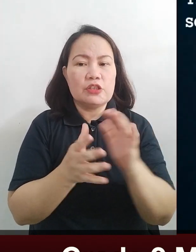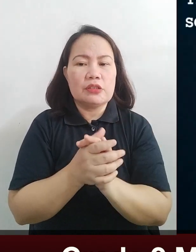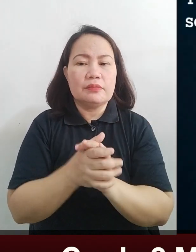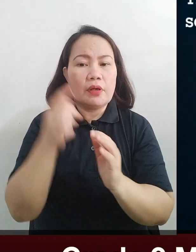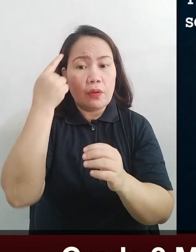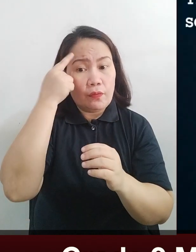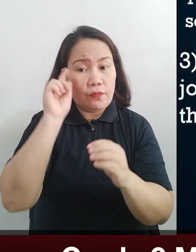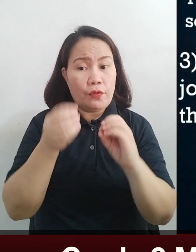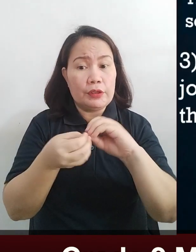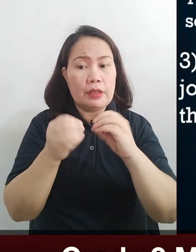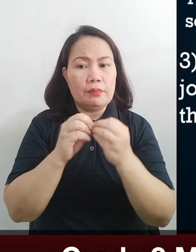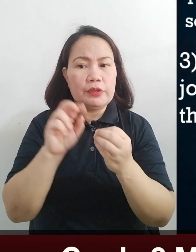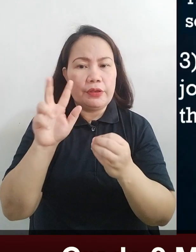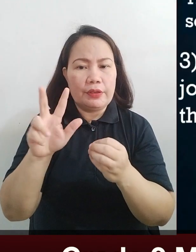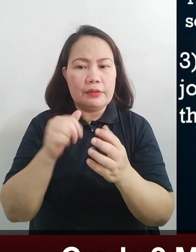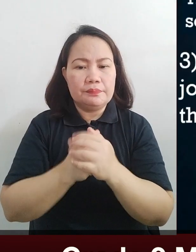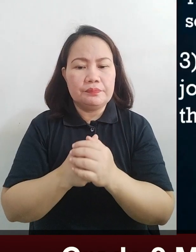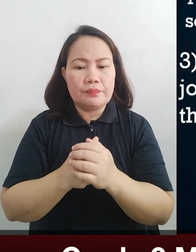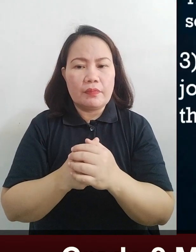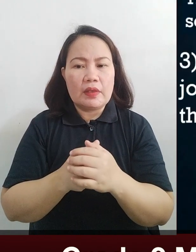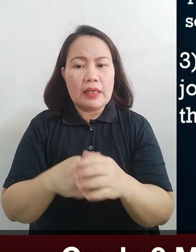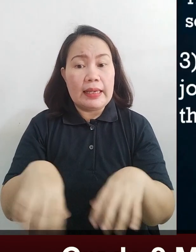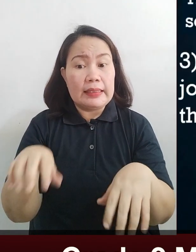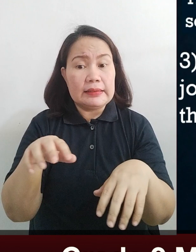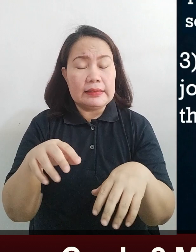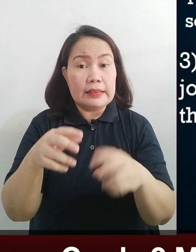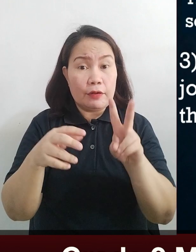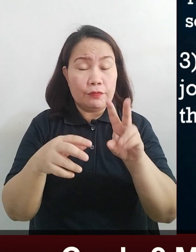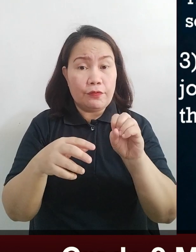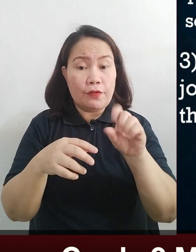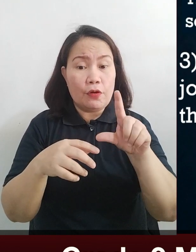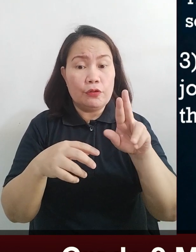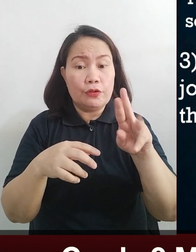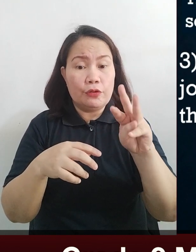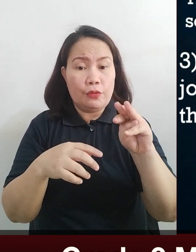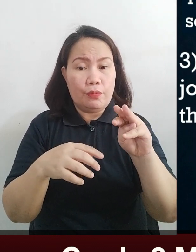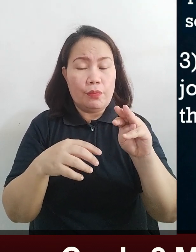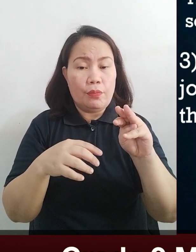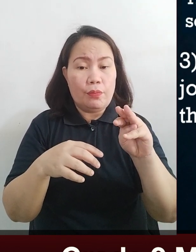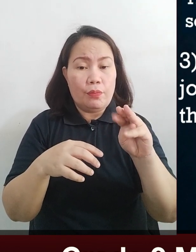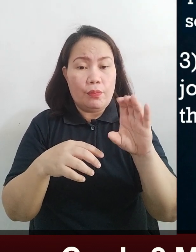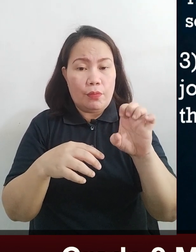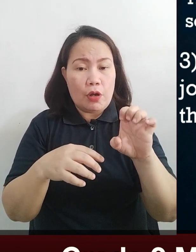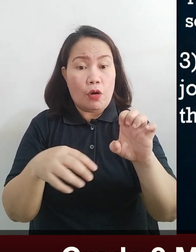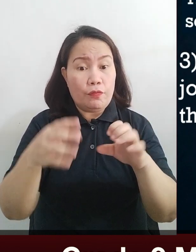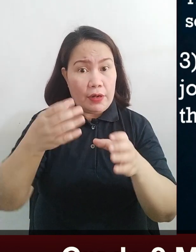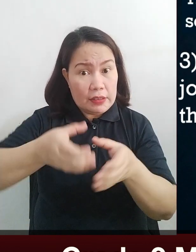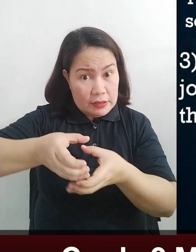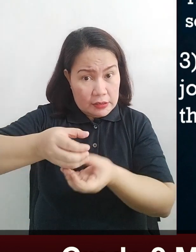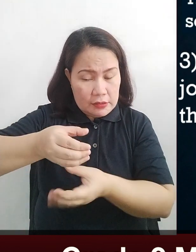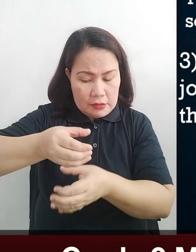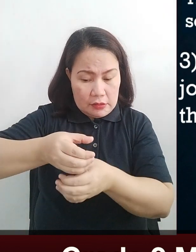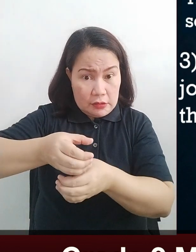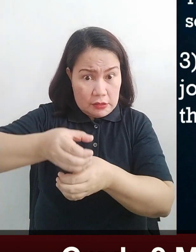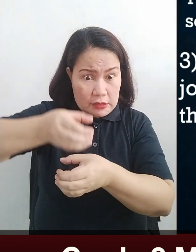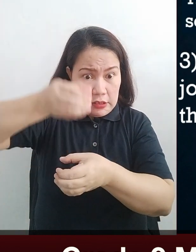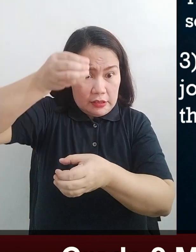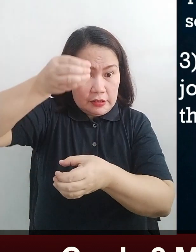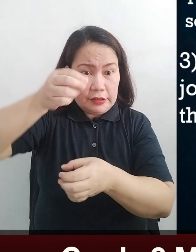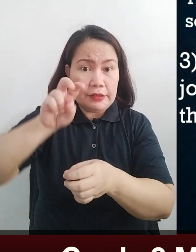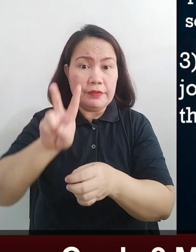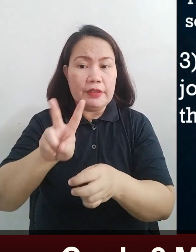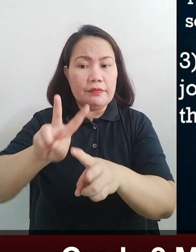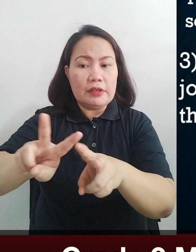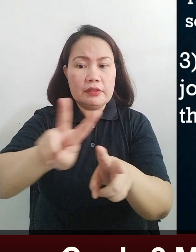For question number 3, the volume of a cylinder V varies jointly at its height